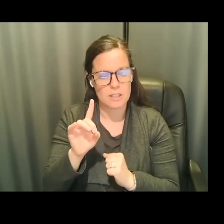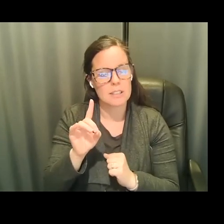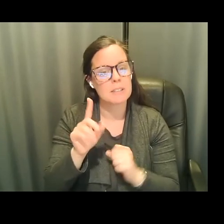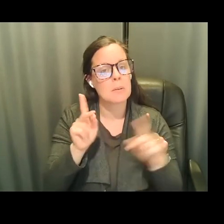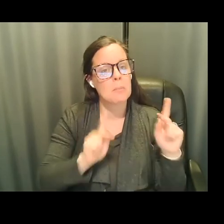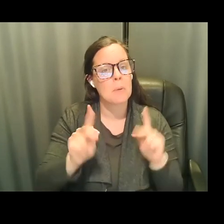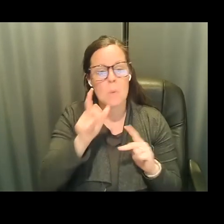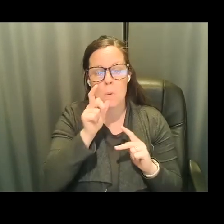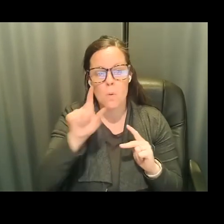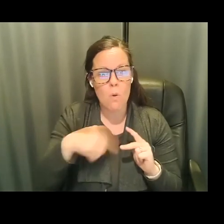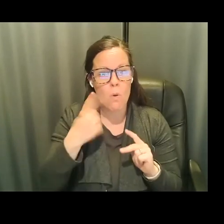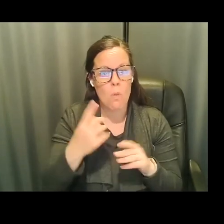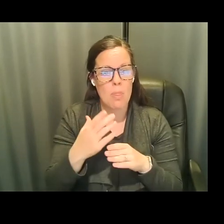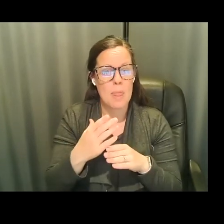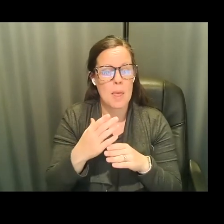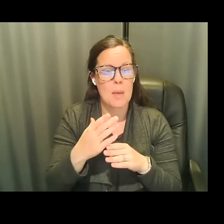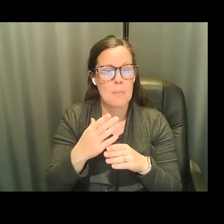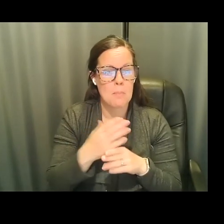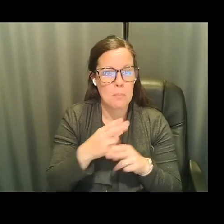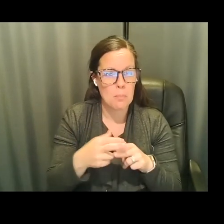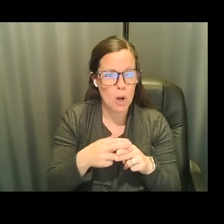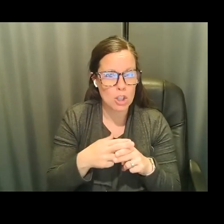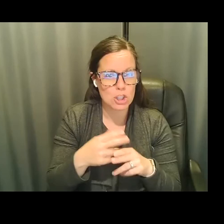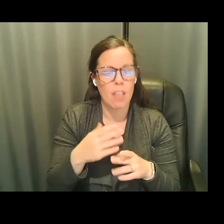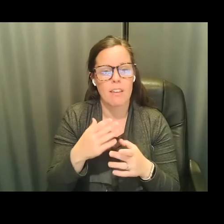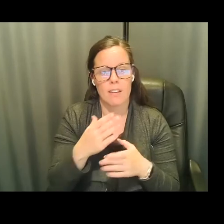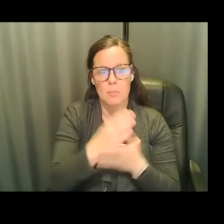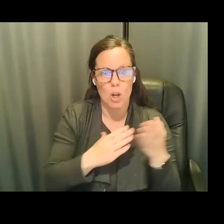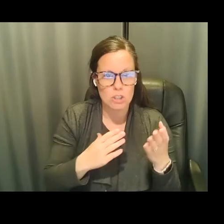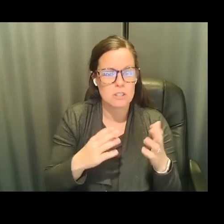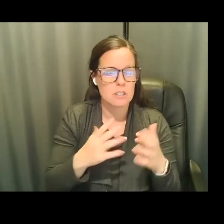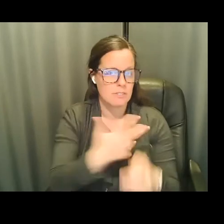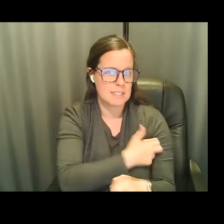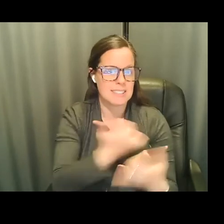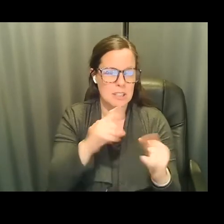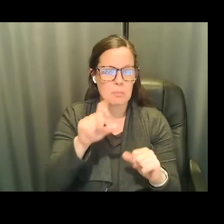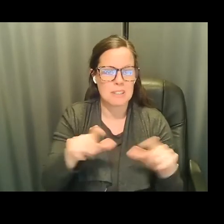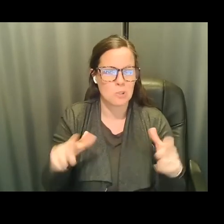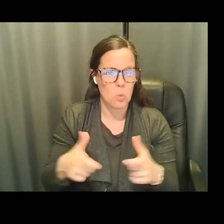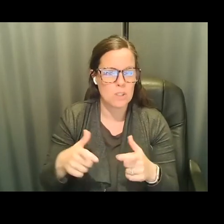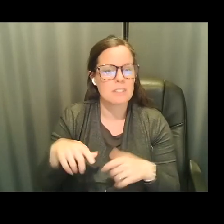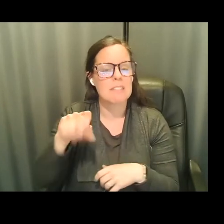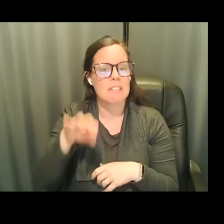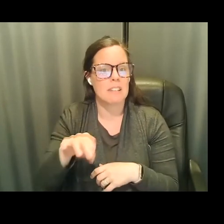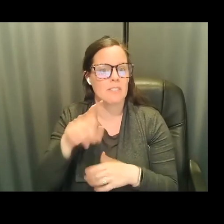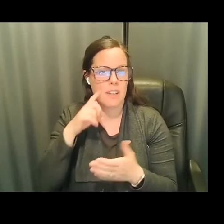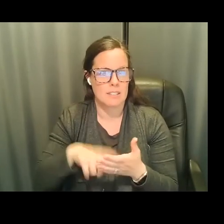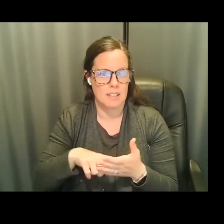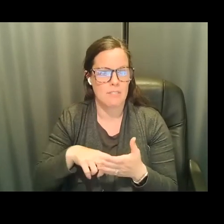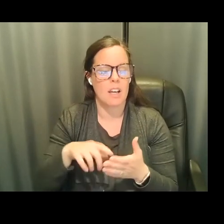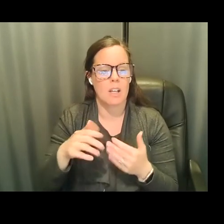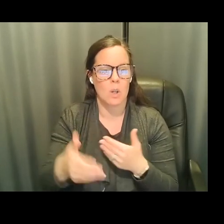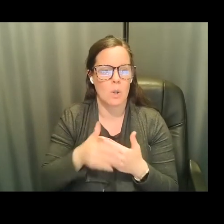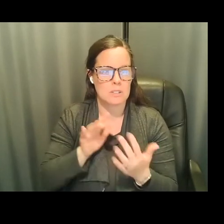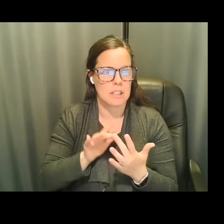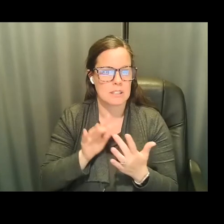are only partially vaccinated will still need to quarantine if they are identified as a close contact. We don't